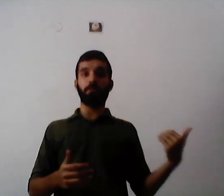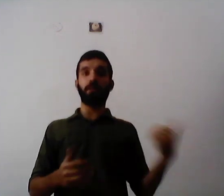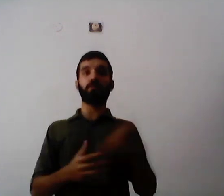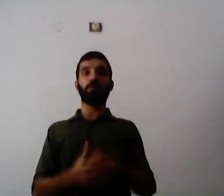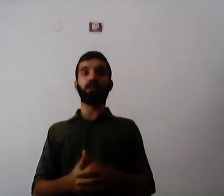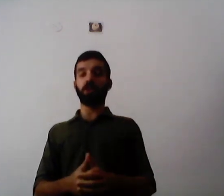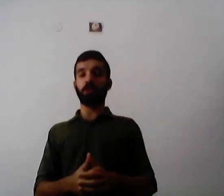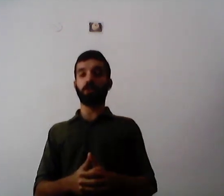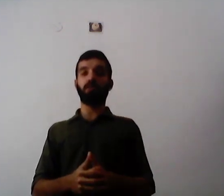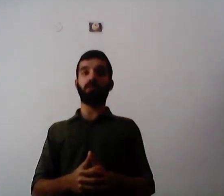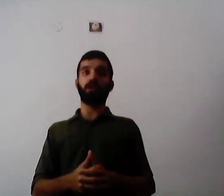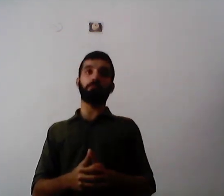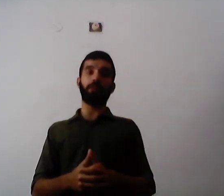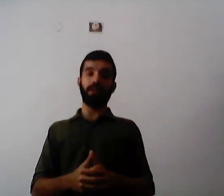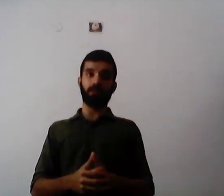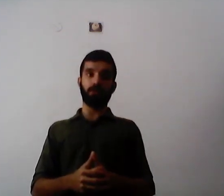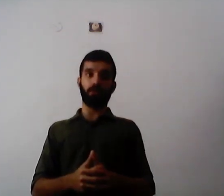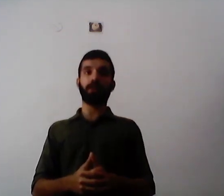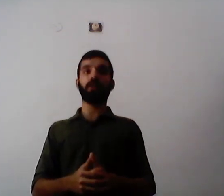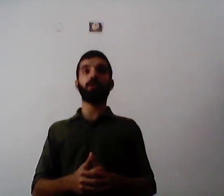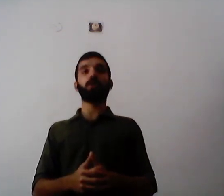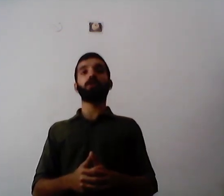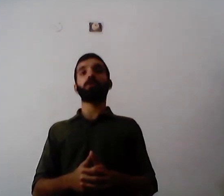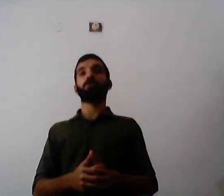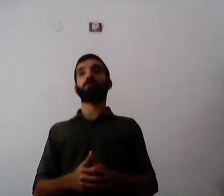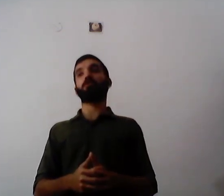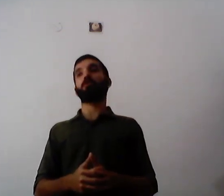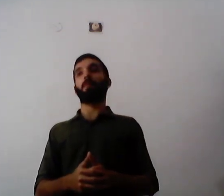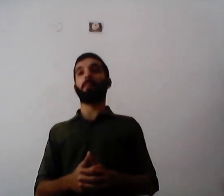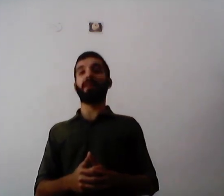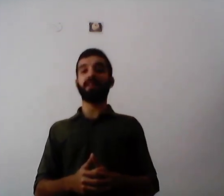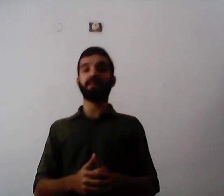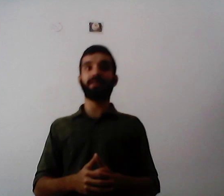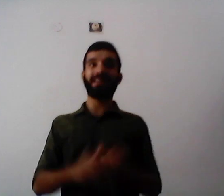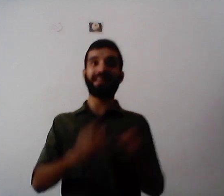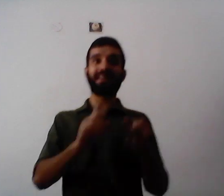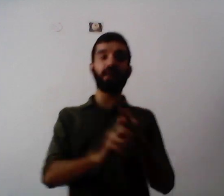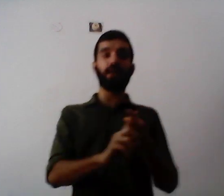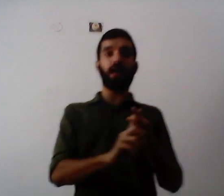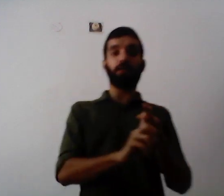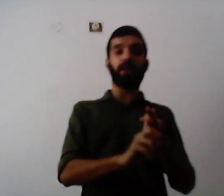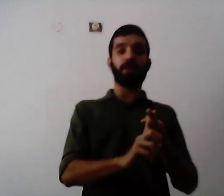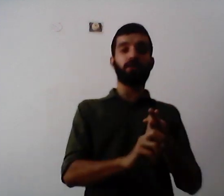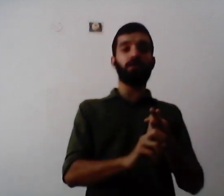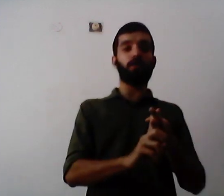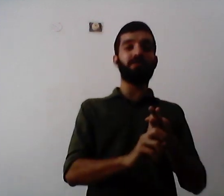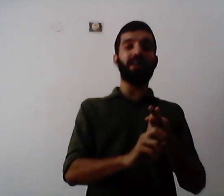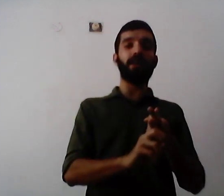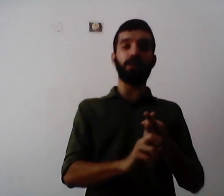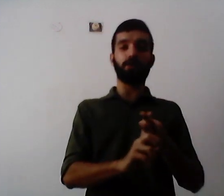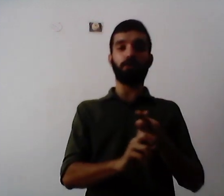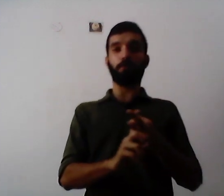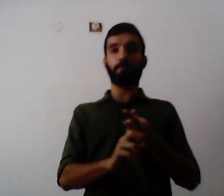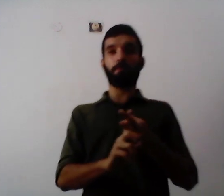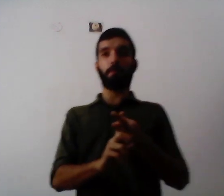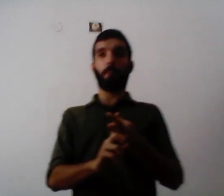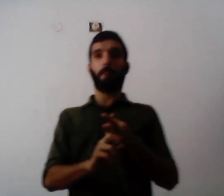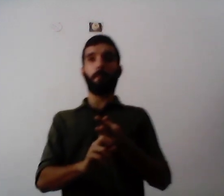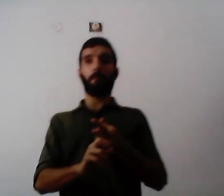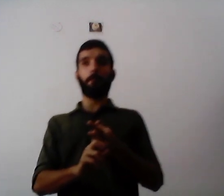painful condition called bends. Okay, so that is the third application of Henry's law.